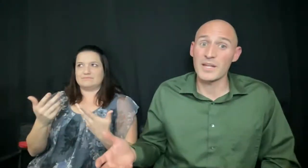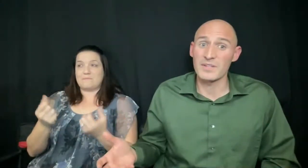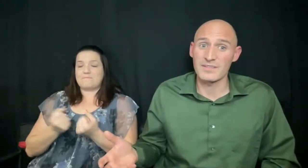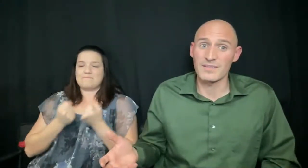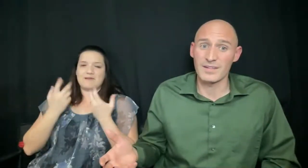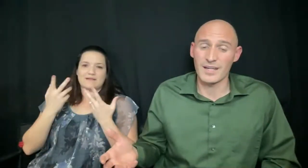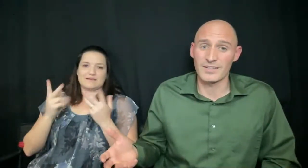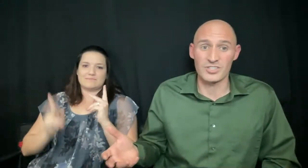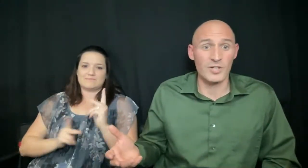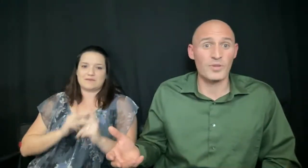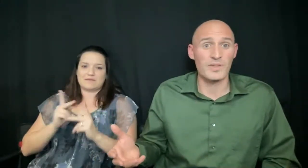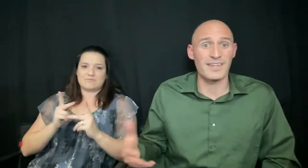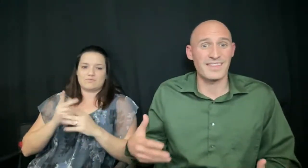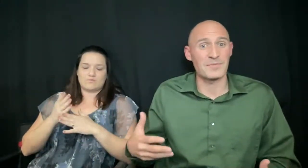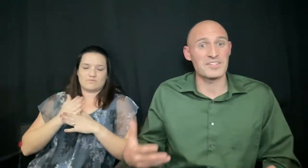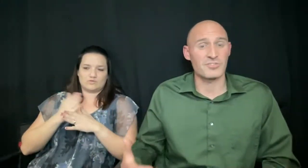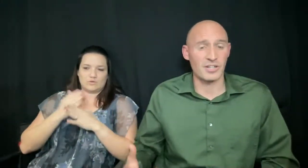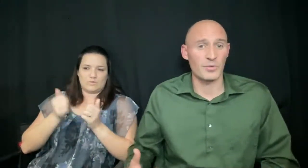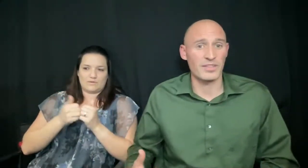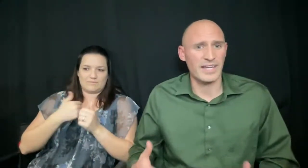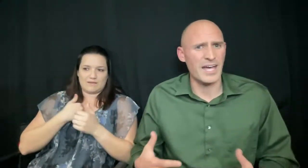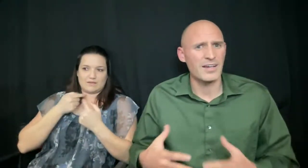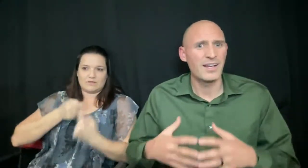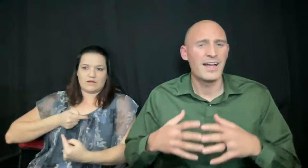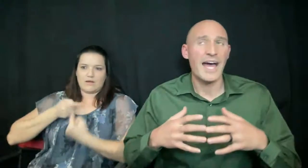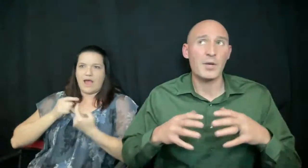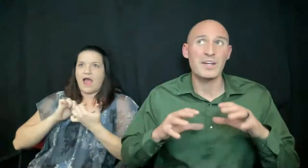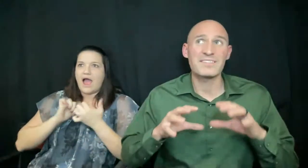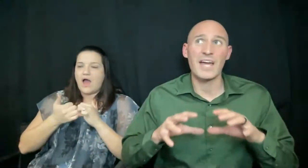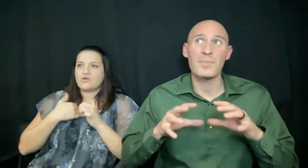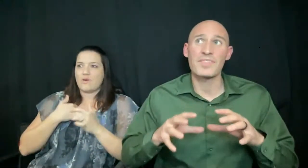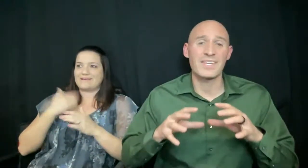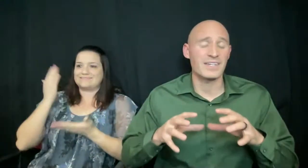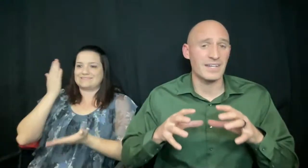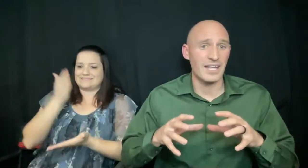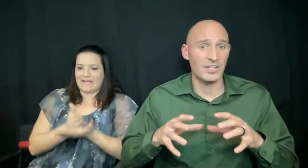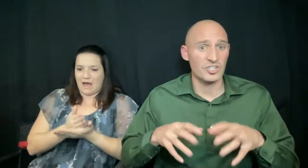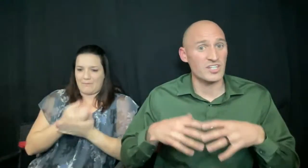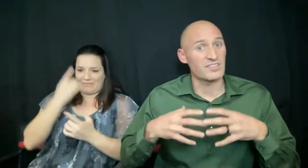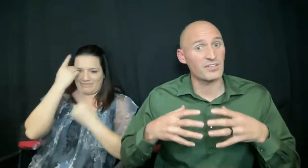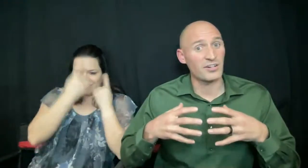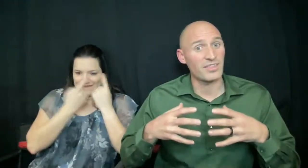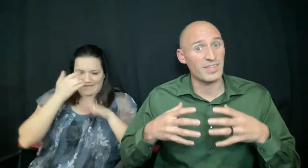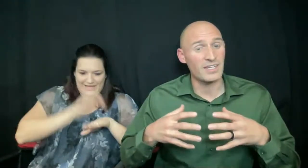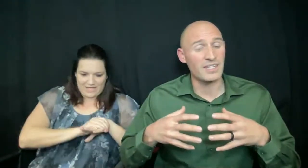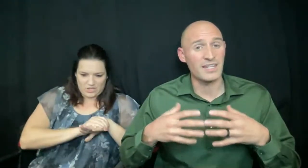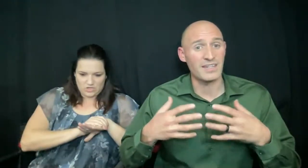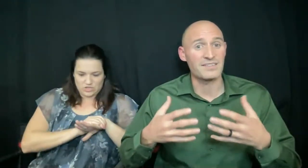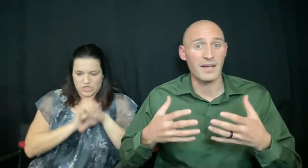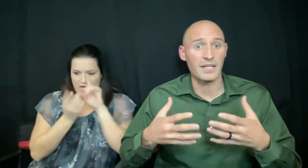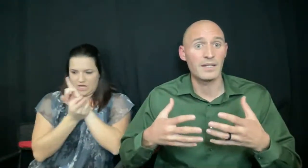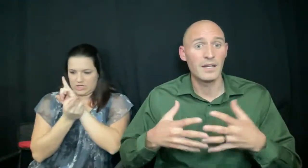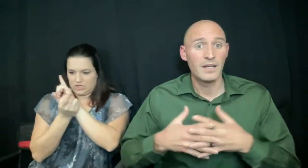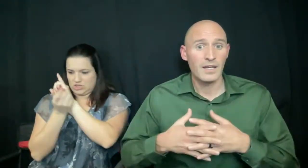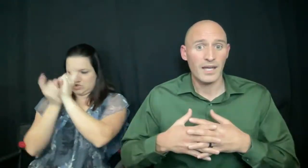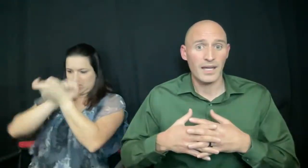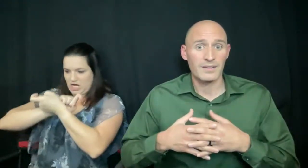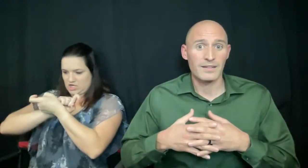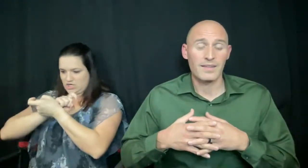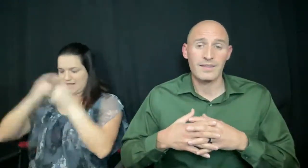been shared with me that they've been struggling with. Like, how do I stop thinking in English and start thinking in sign? And